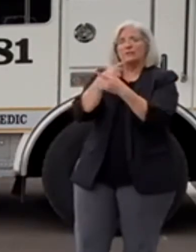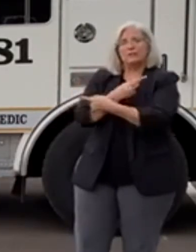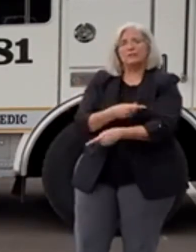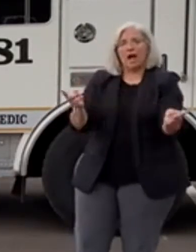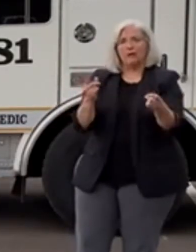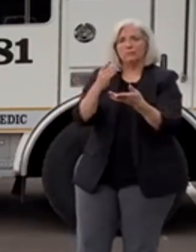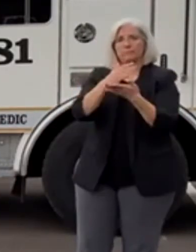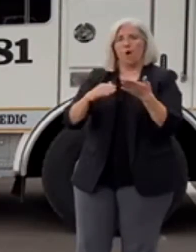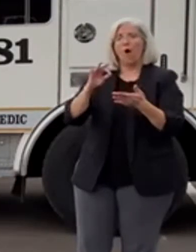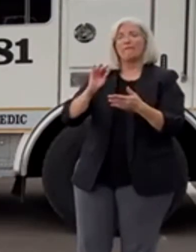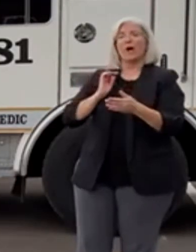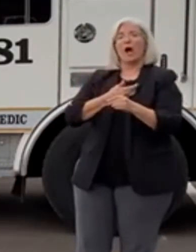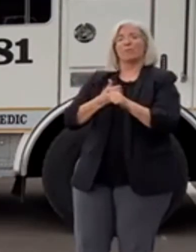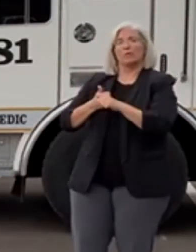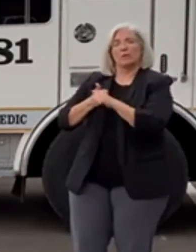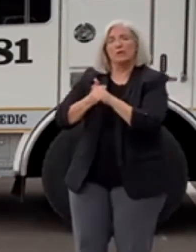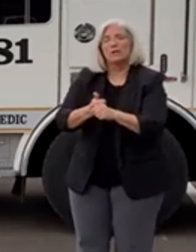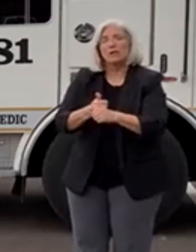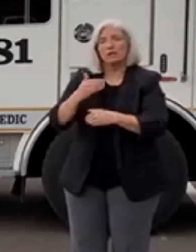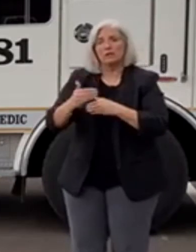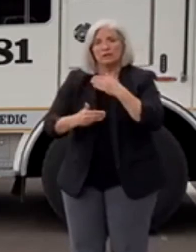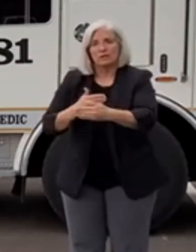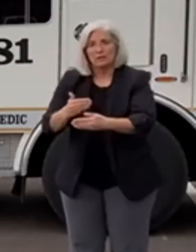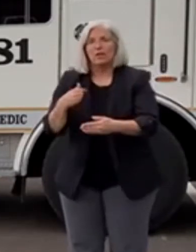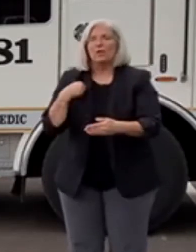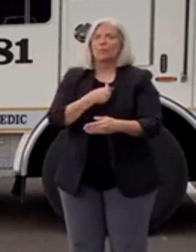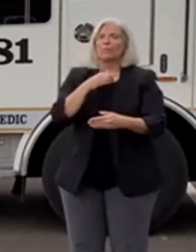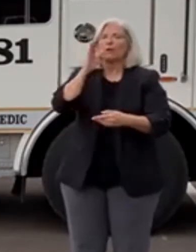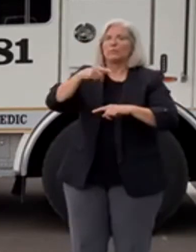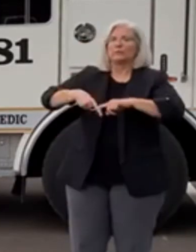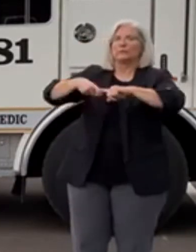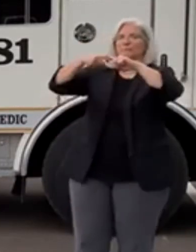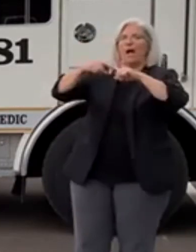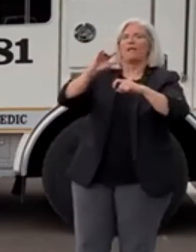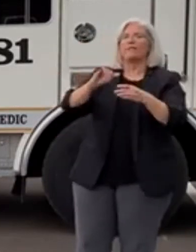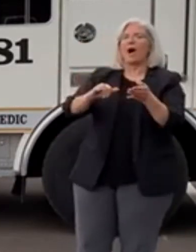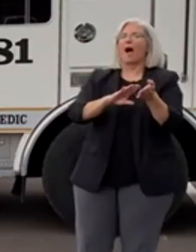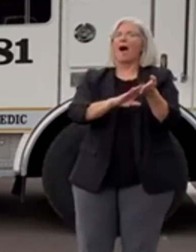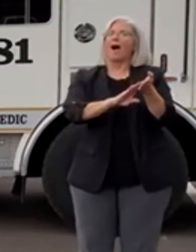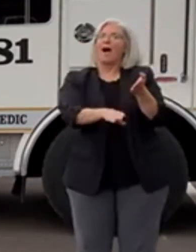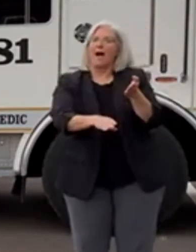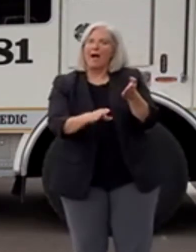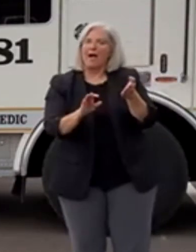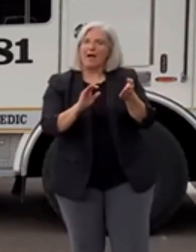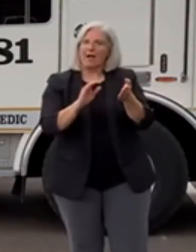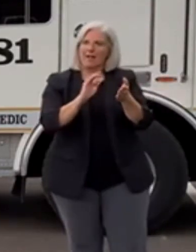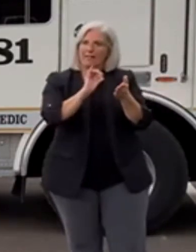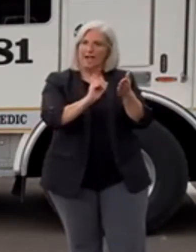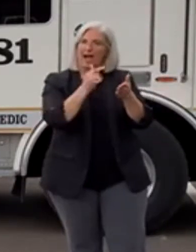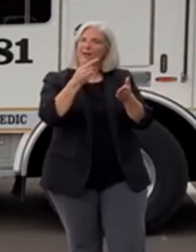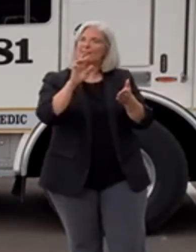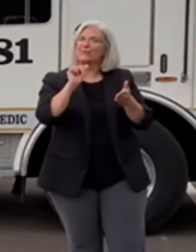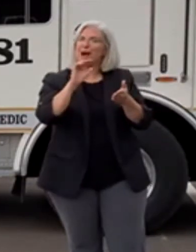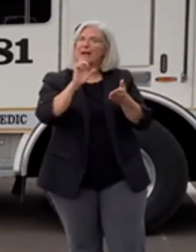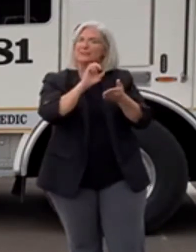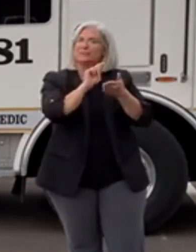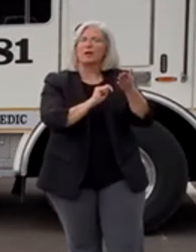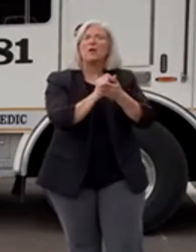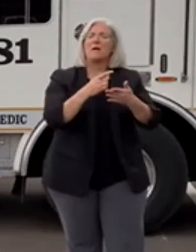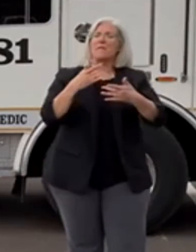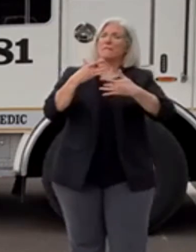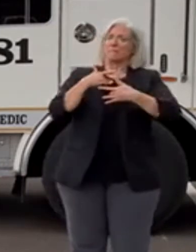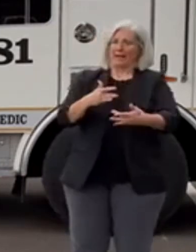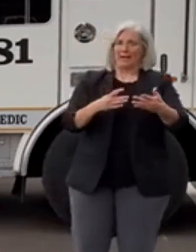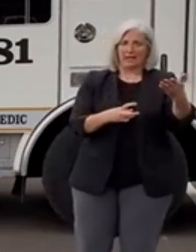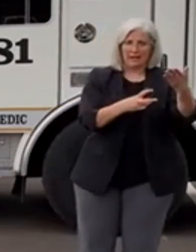will be suspending the grace period that we many times provide to business owners, again, in the hopes of ensuring that they are